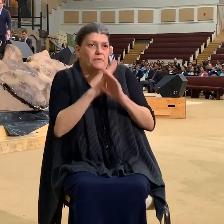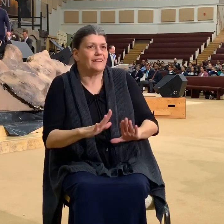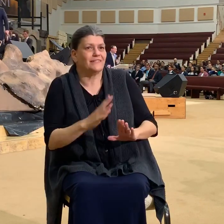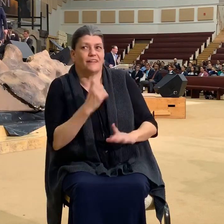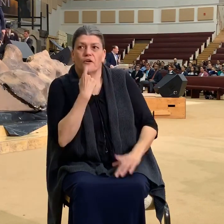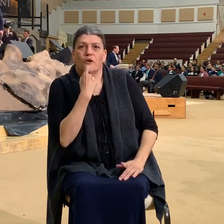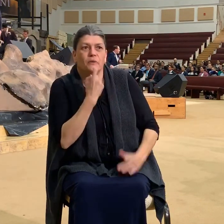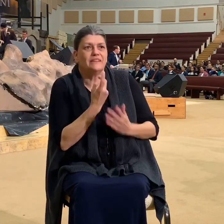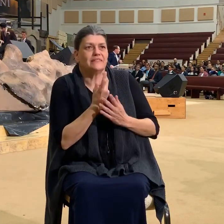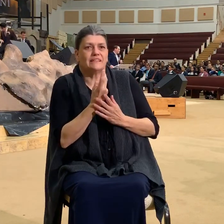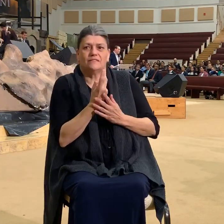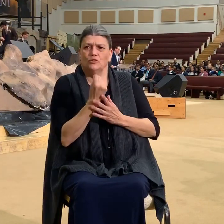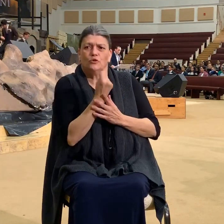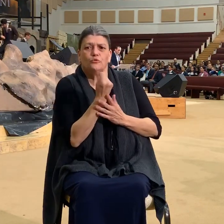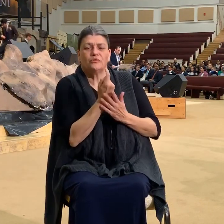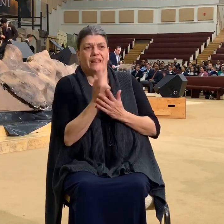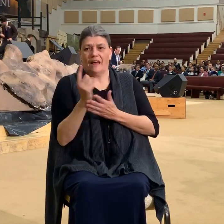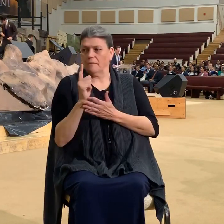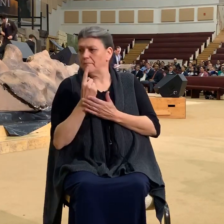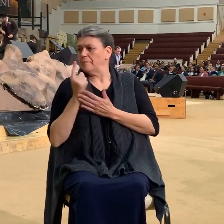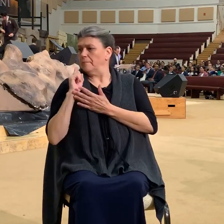of Pastor Young teaching?